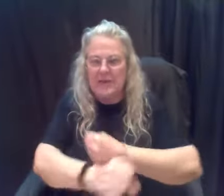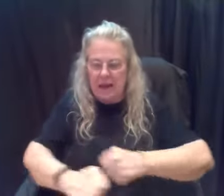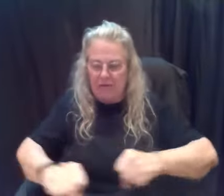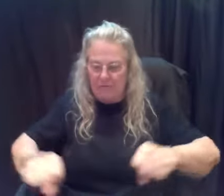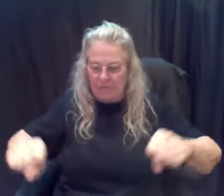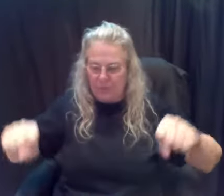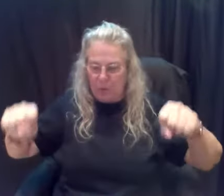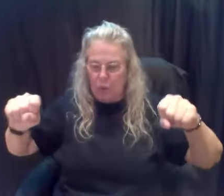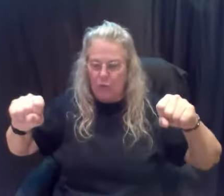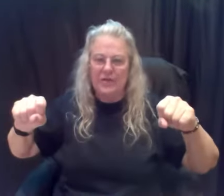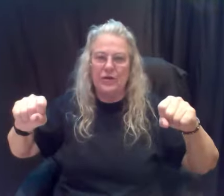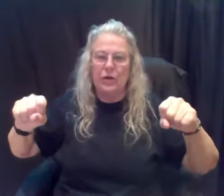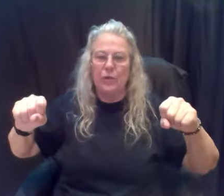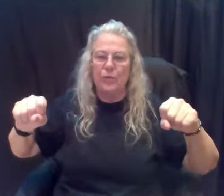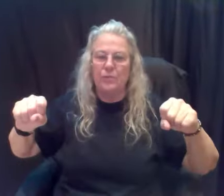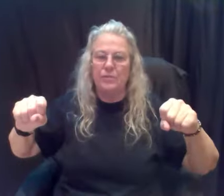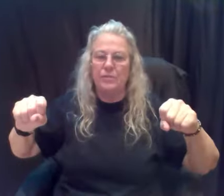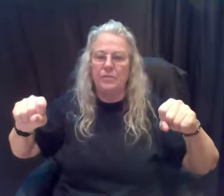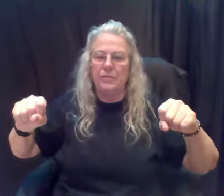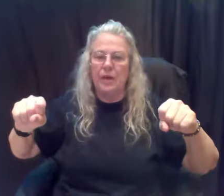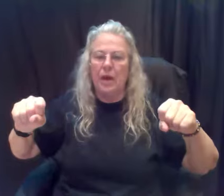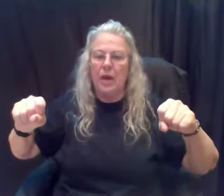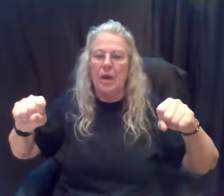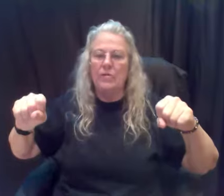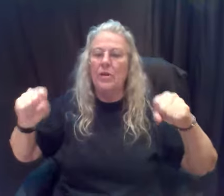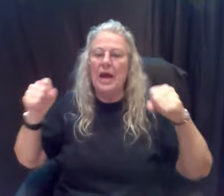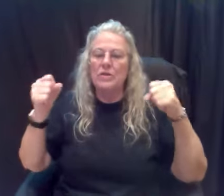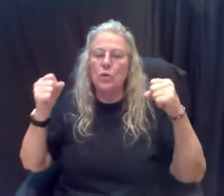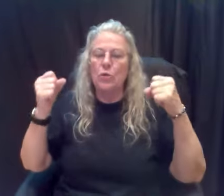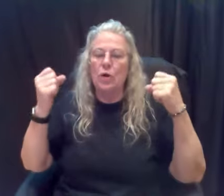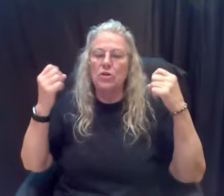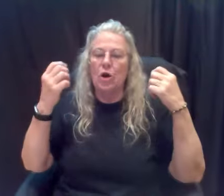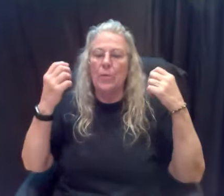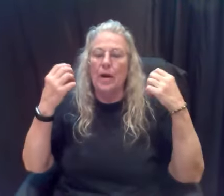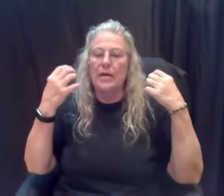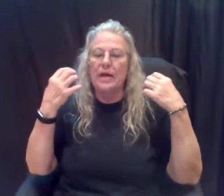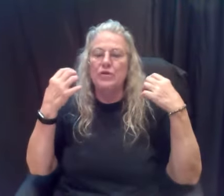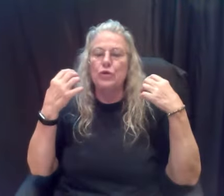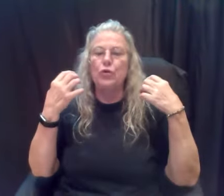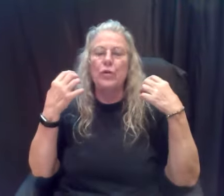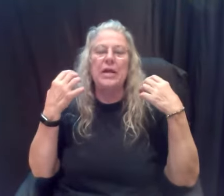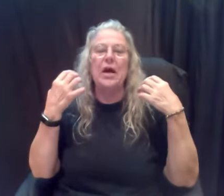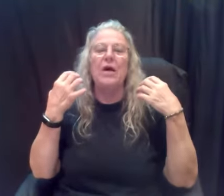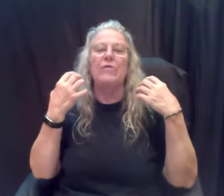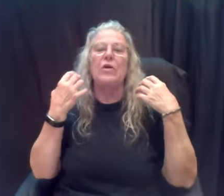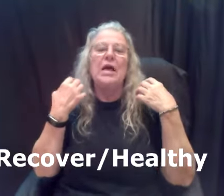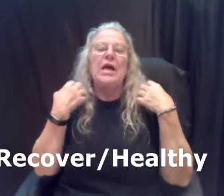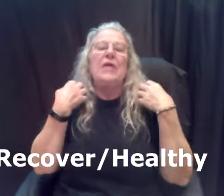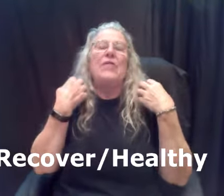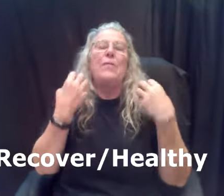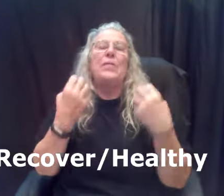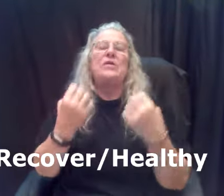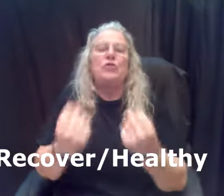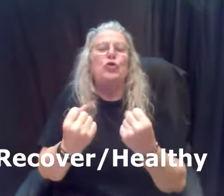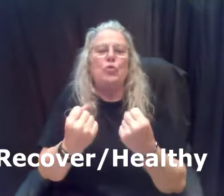Save or rescue. The last word we're going to talk about is to recover. That means to make